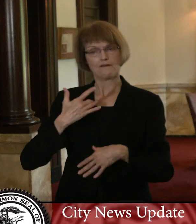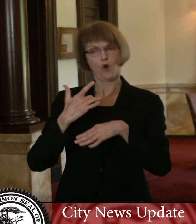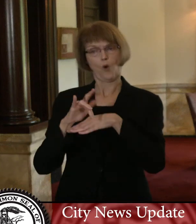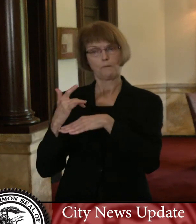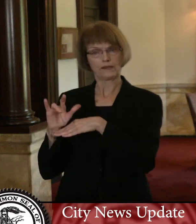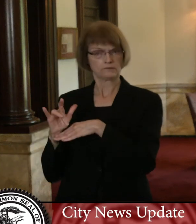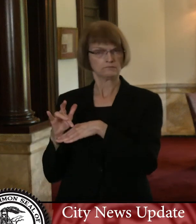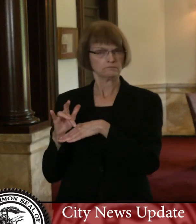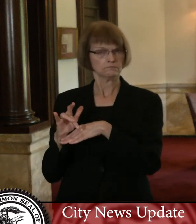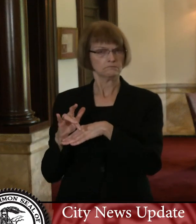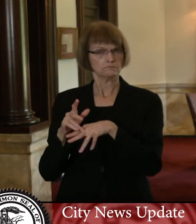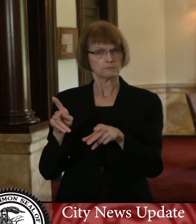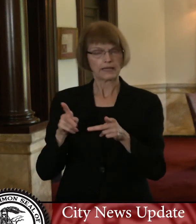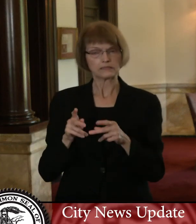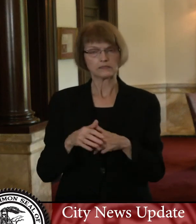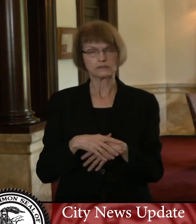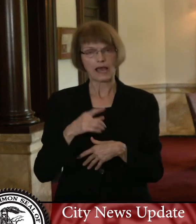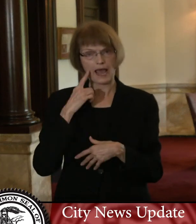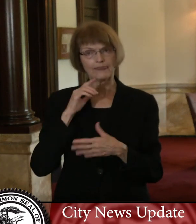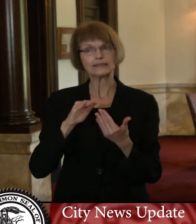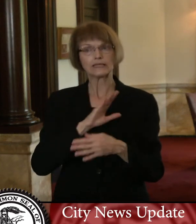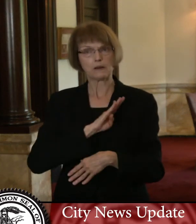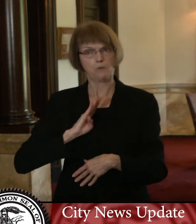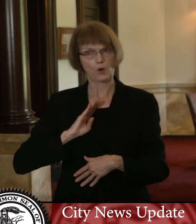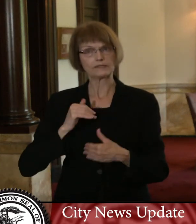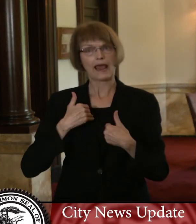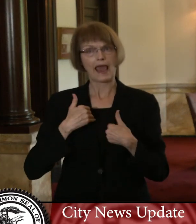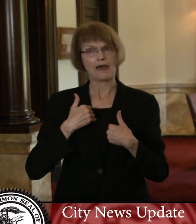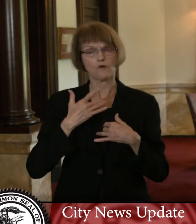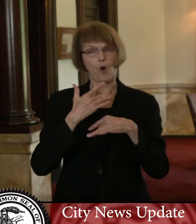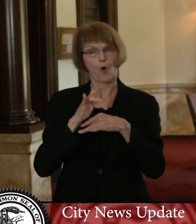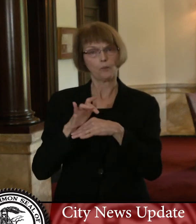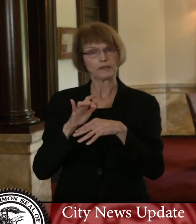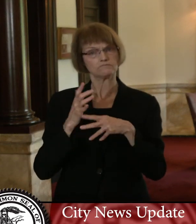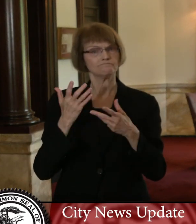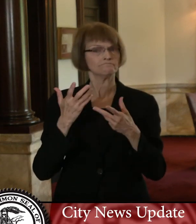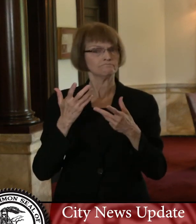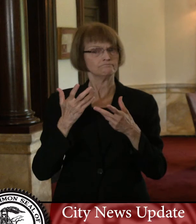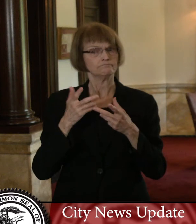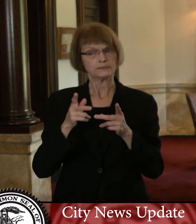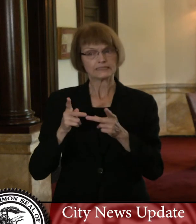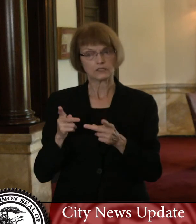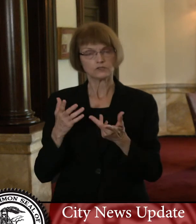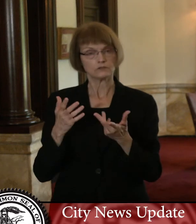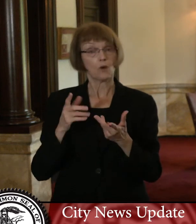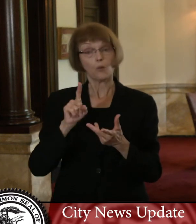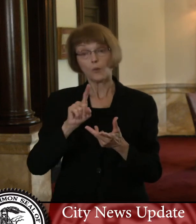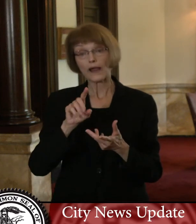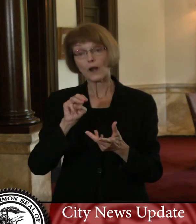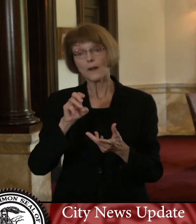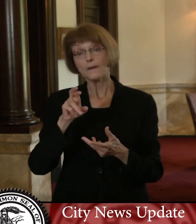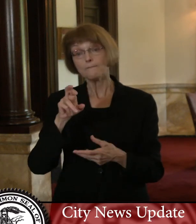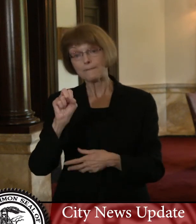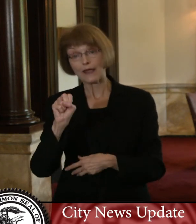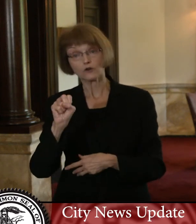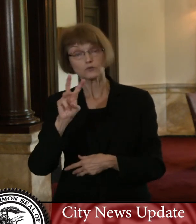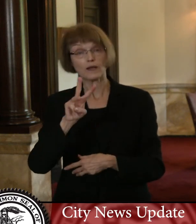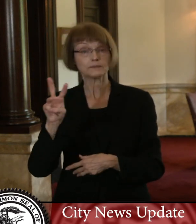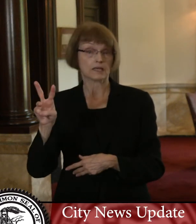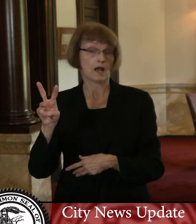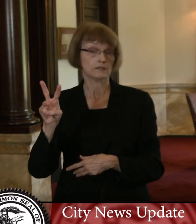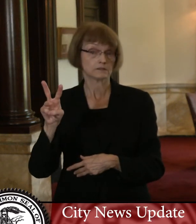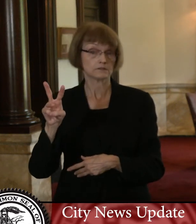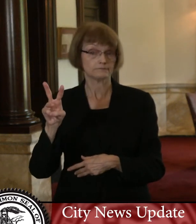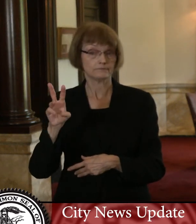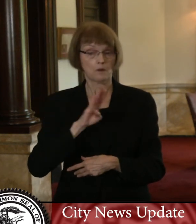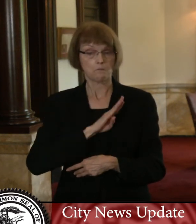I think there are city boards that have open seats, and you can find those on the mayor's website as well under boards and commissions.